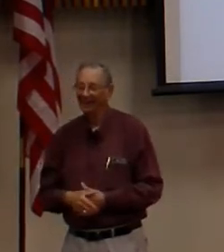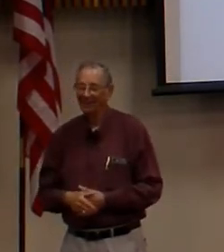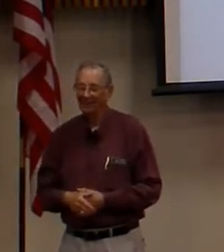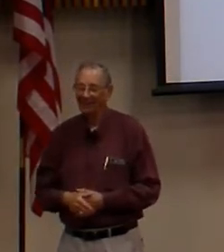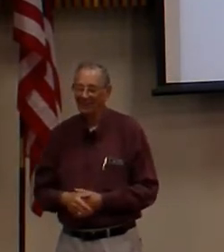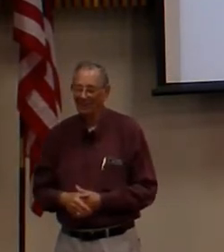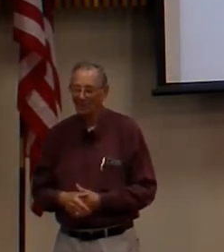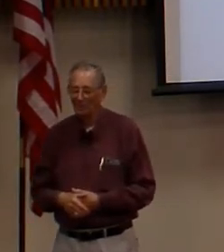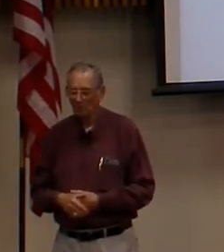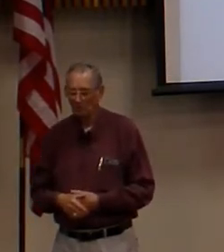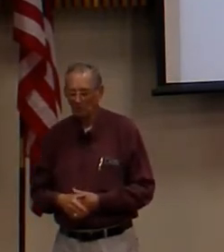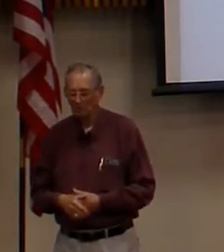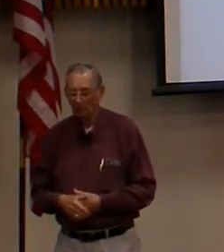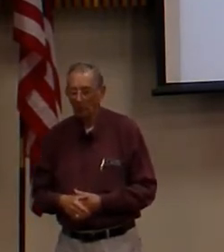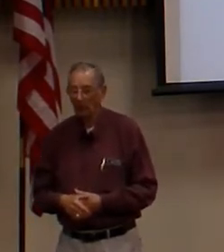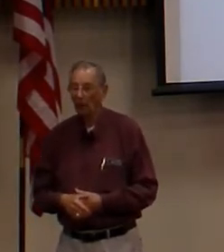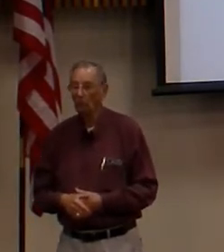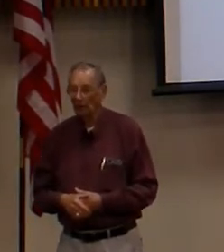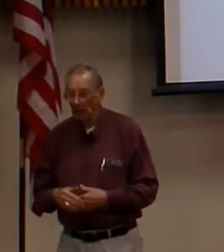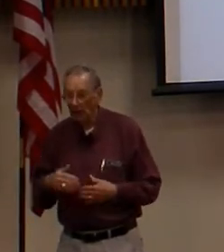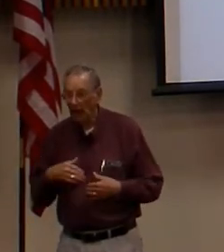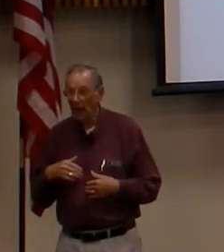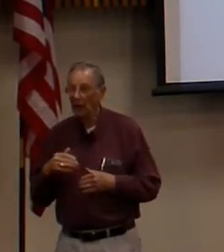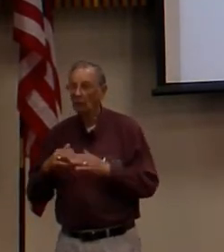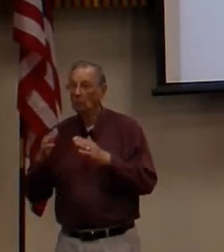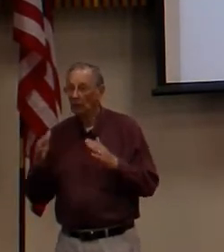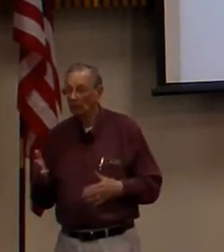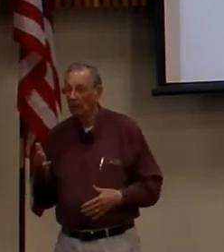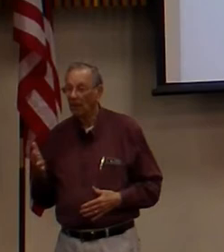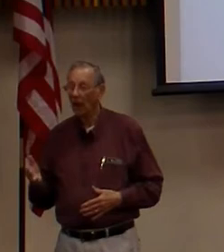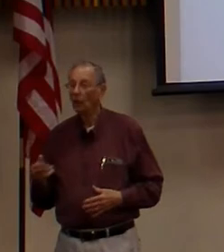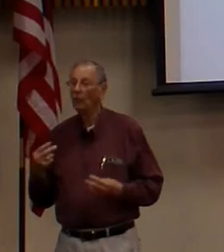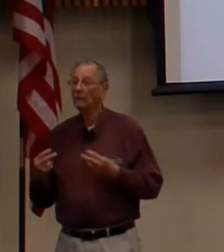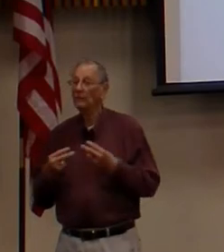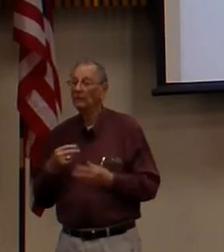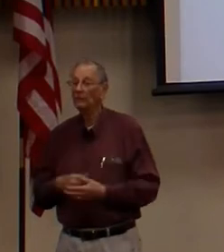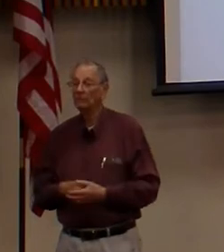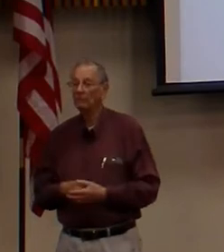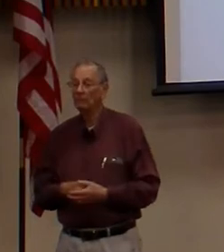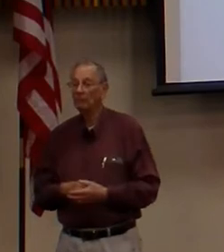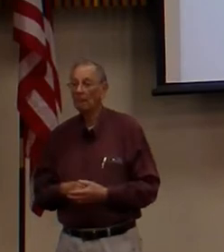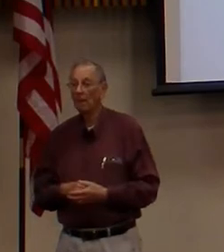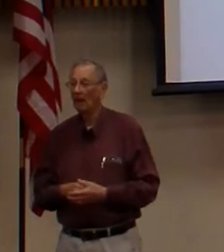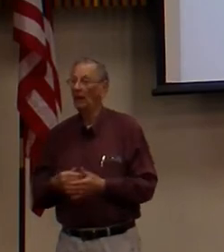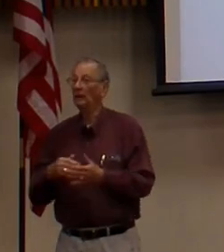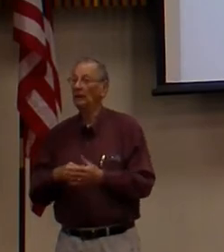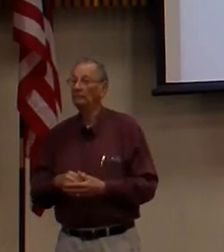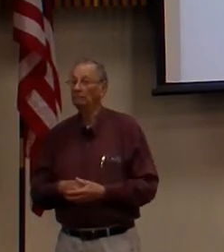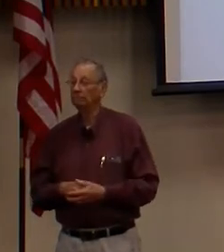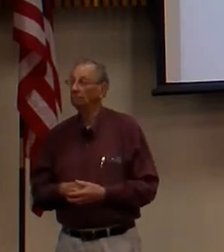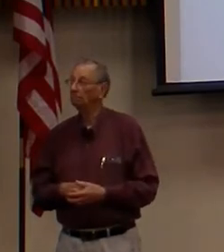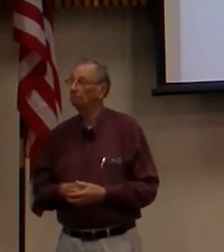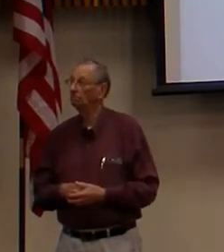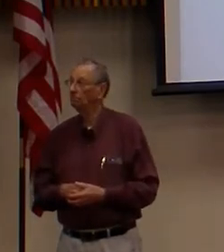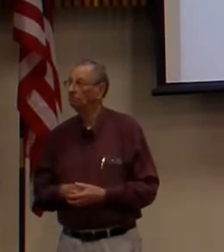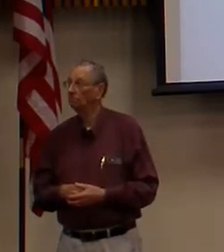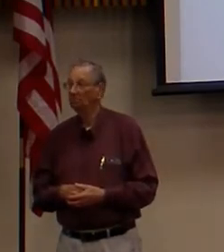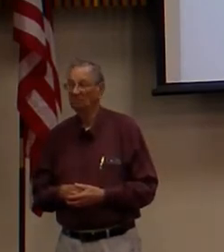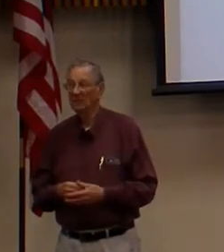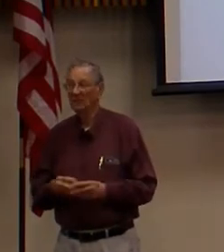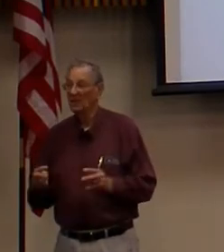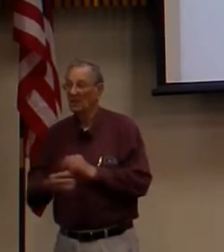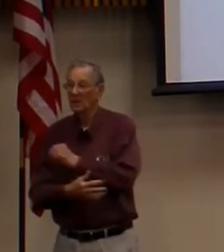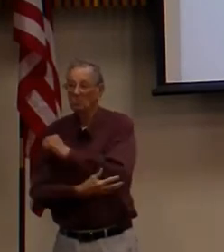This was the building of the congregation we made it to visit. Again, you know, just a very